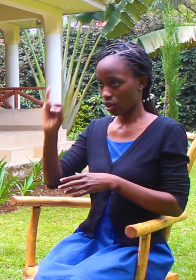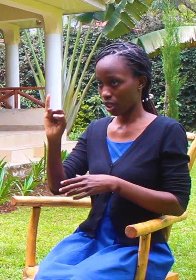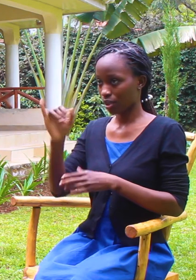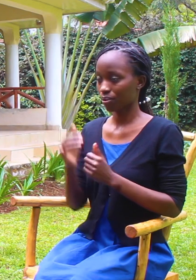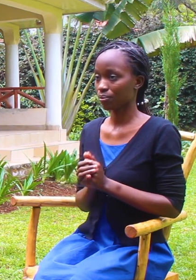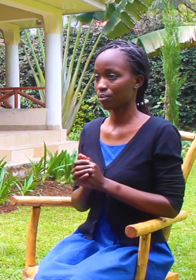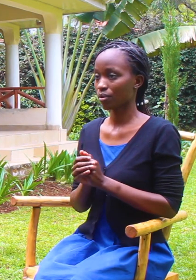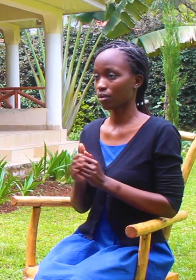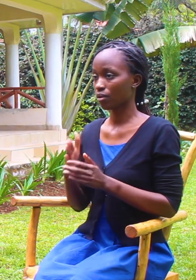I'm Yvonne's father.